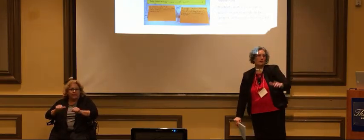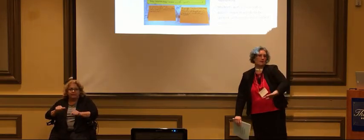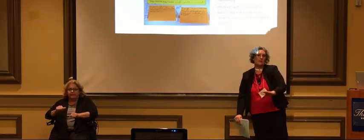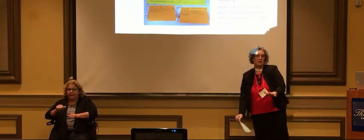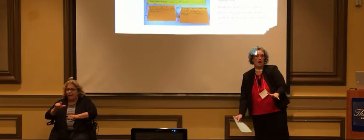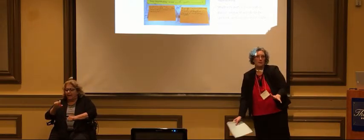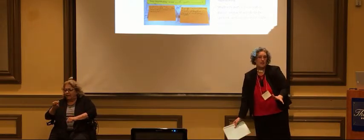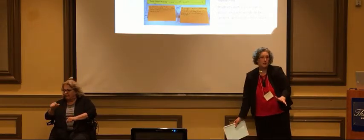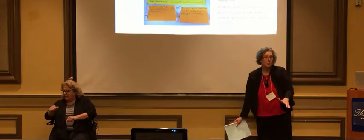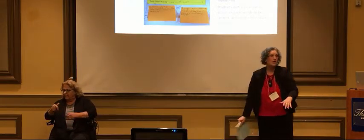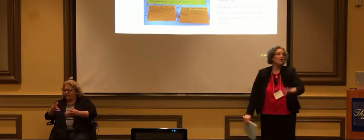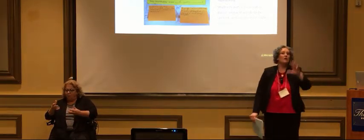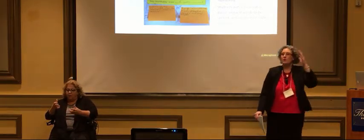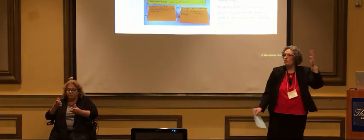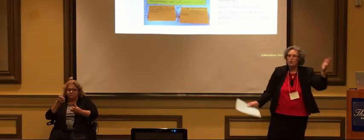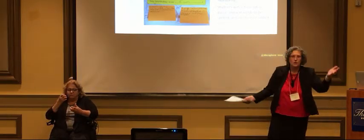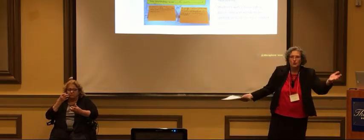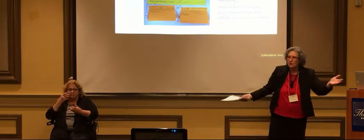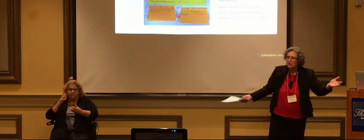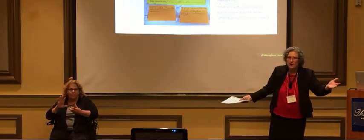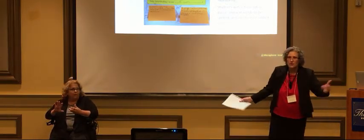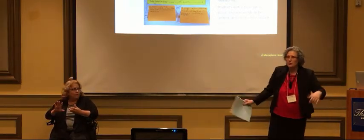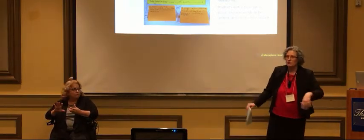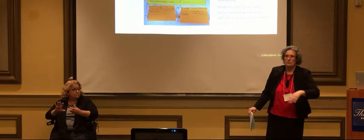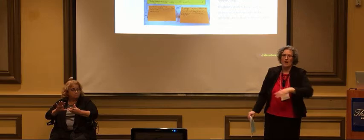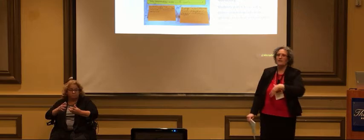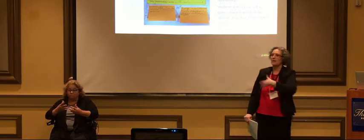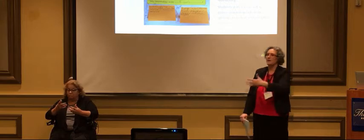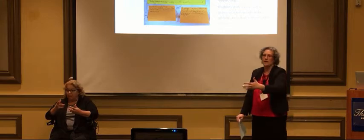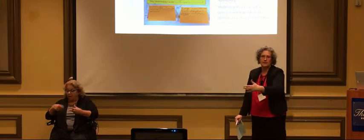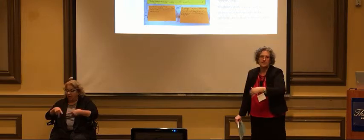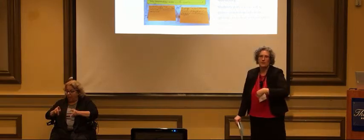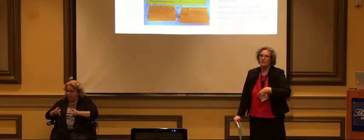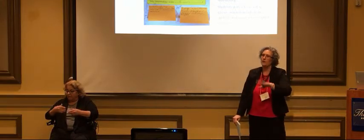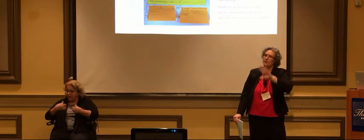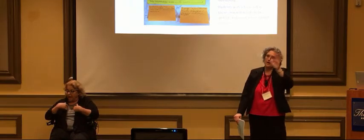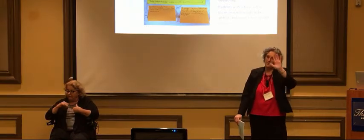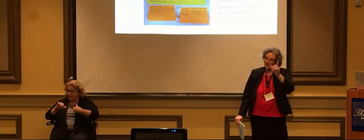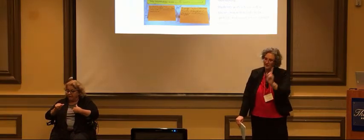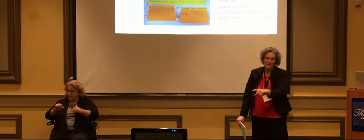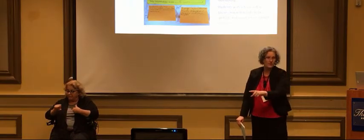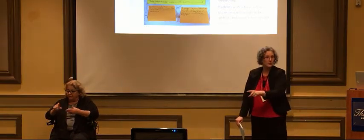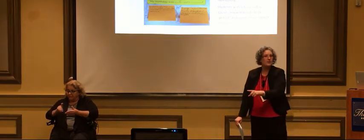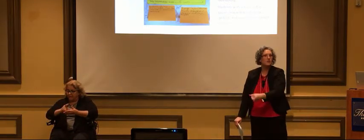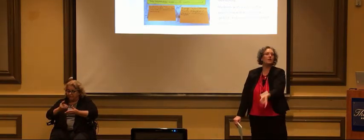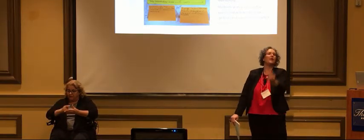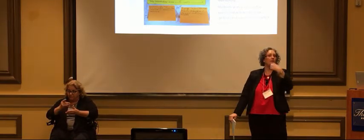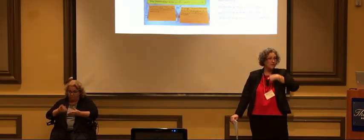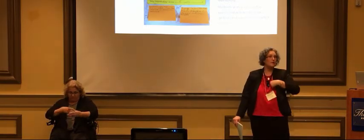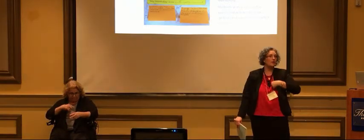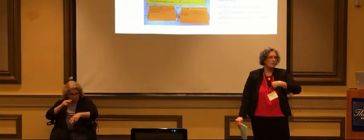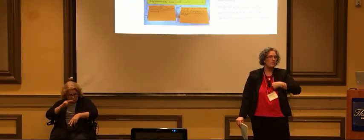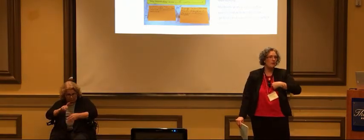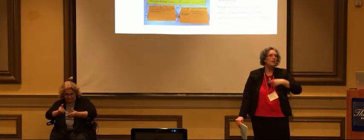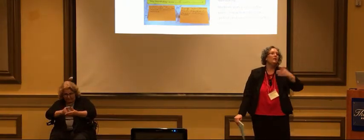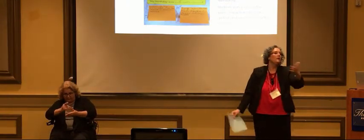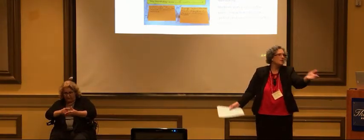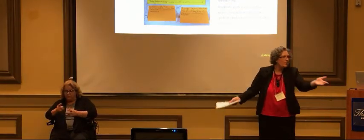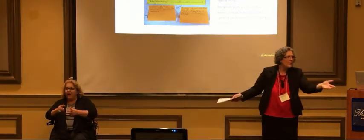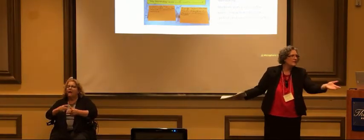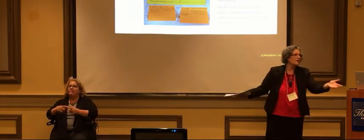what they're allowed in an accommodation. You certainly do that too. Have that as a second step. You're like, I'm going to consult the dictionary and then consult